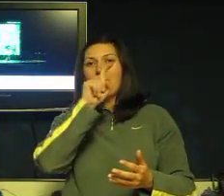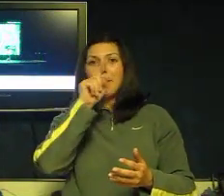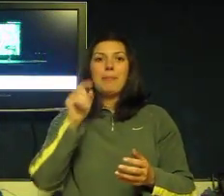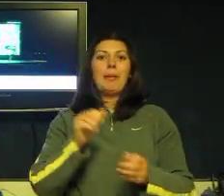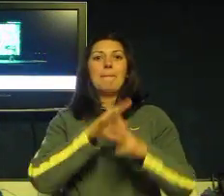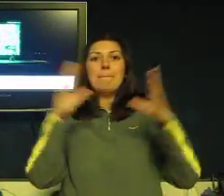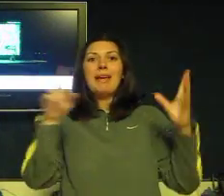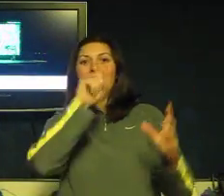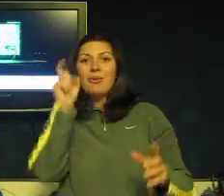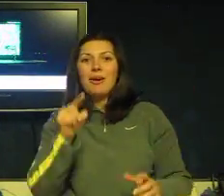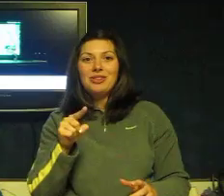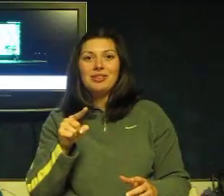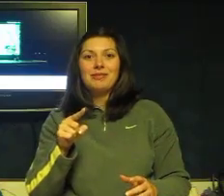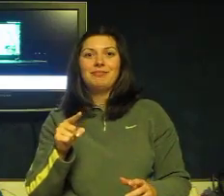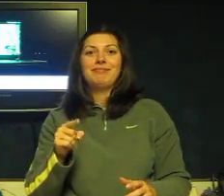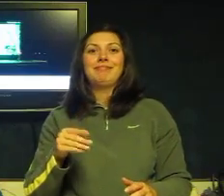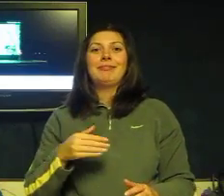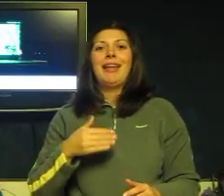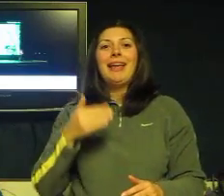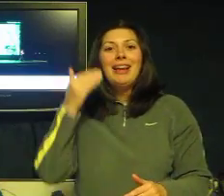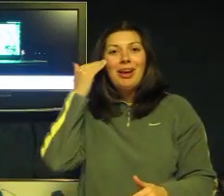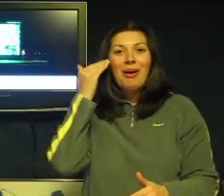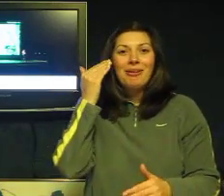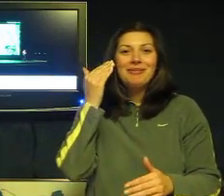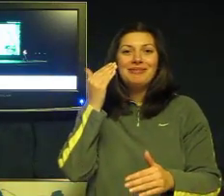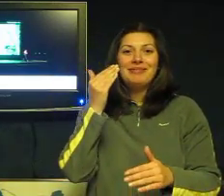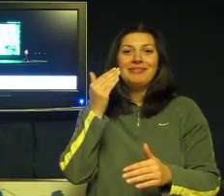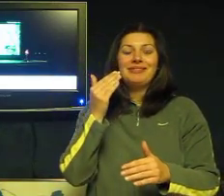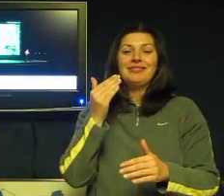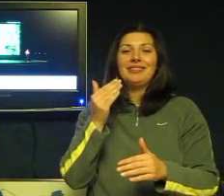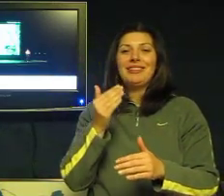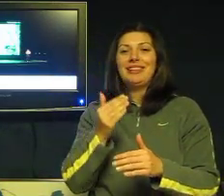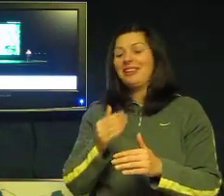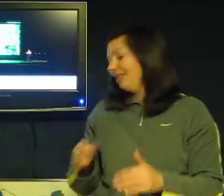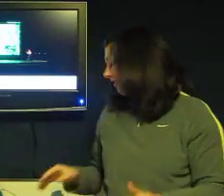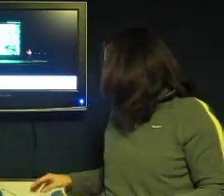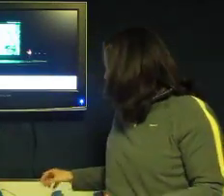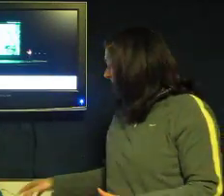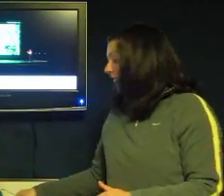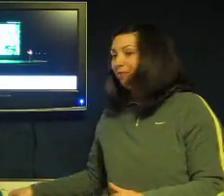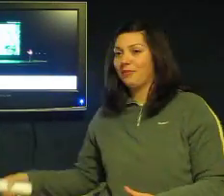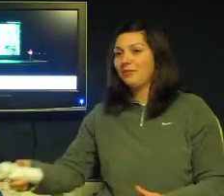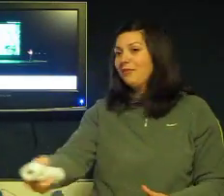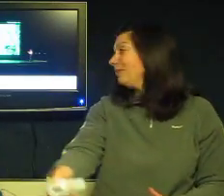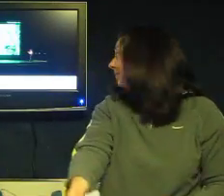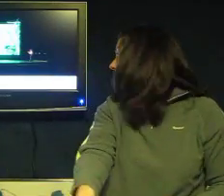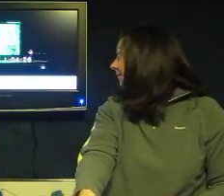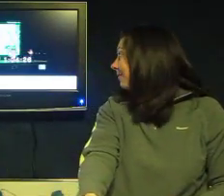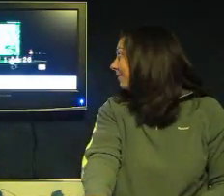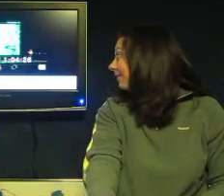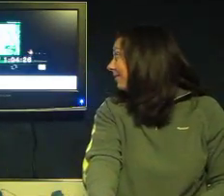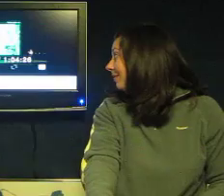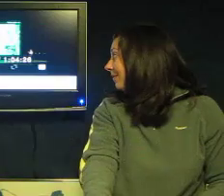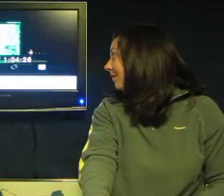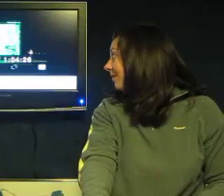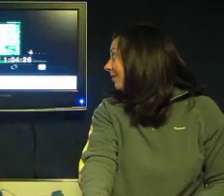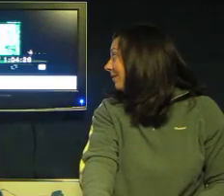I'm not telling you the answer until then, but you have to pay attention so you don't miss it. But anyway, so my point here is, obviously,